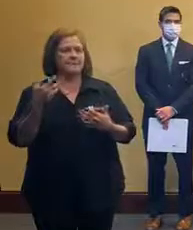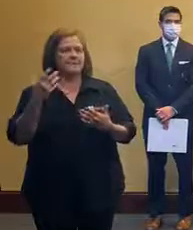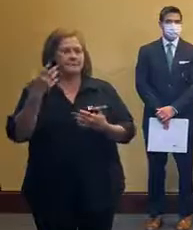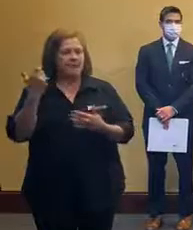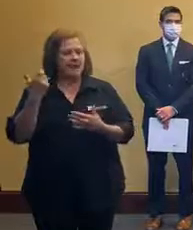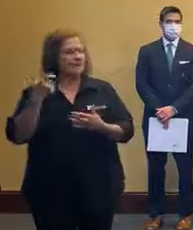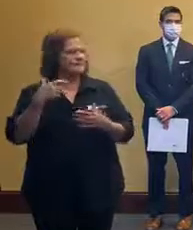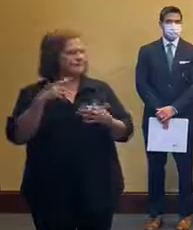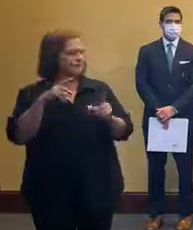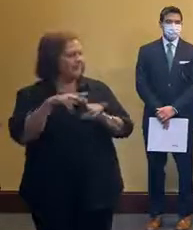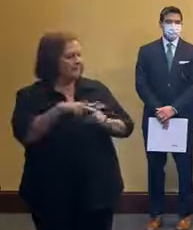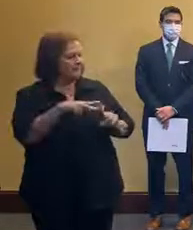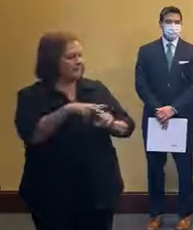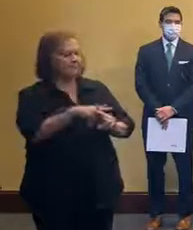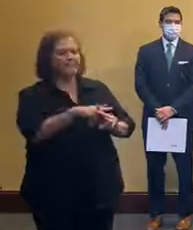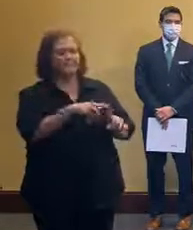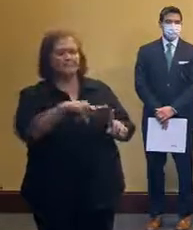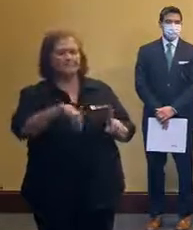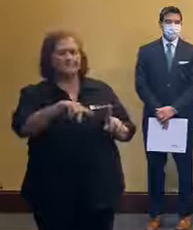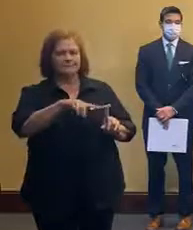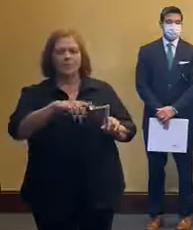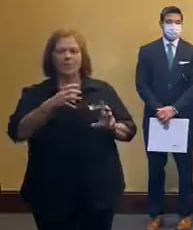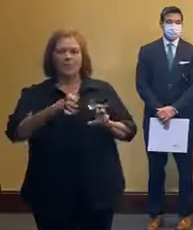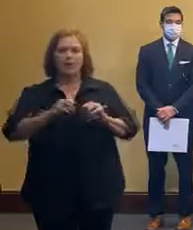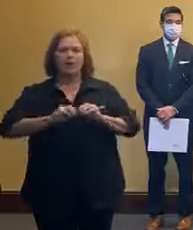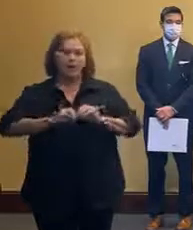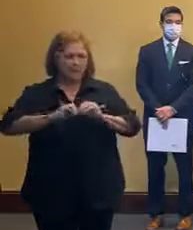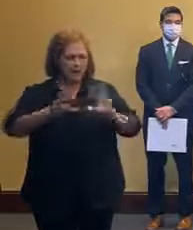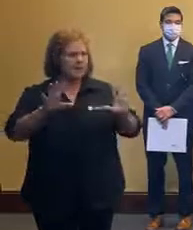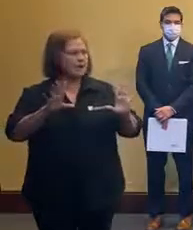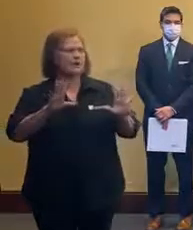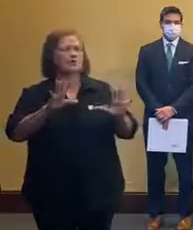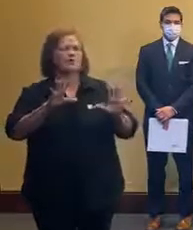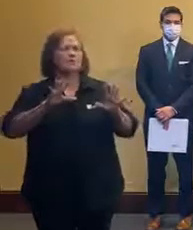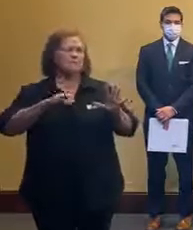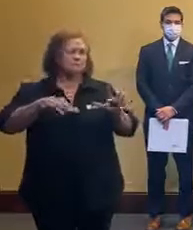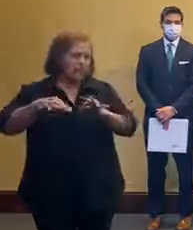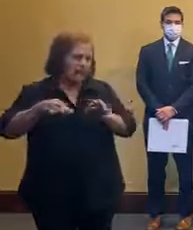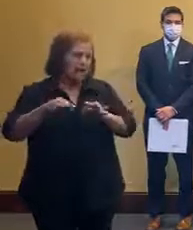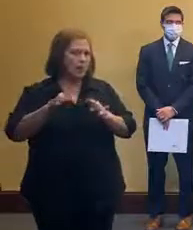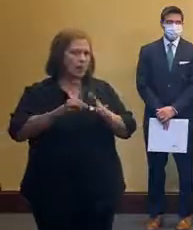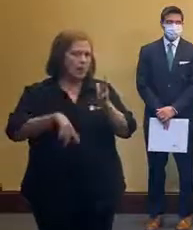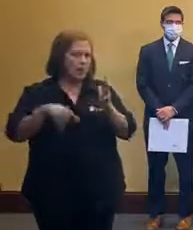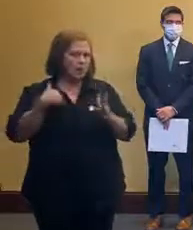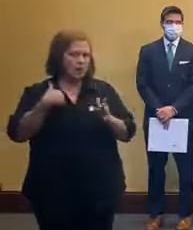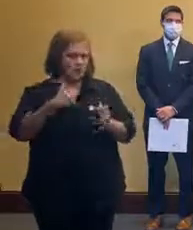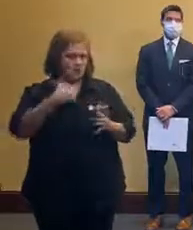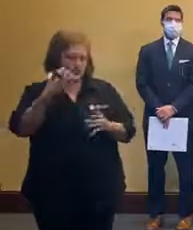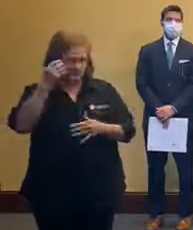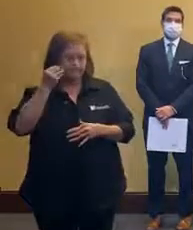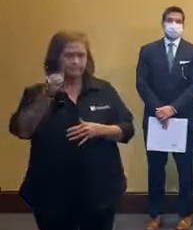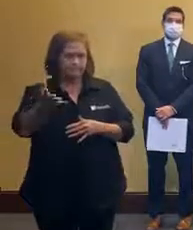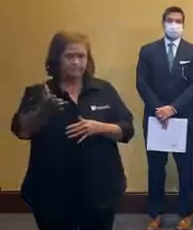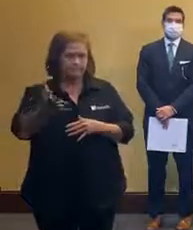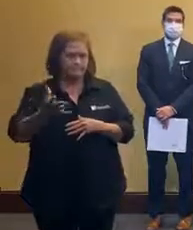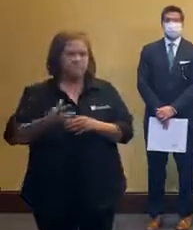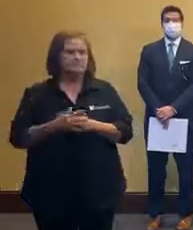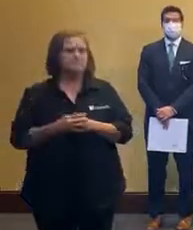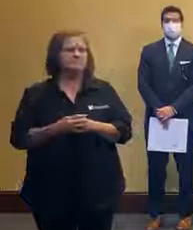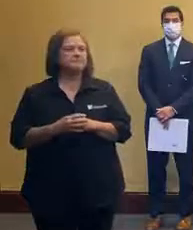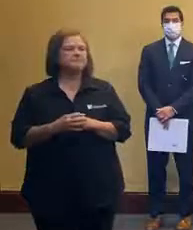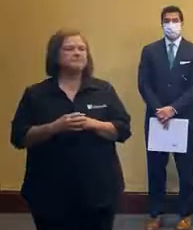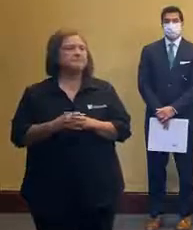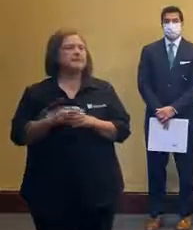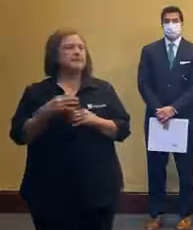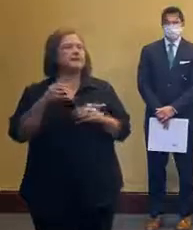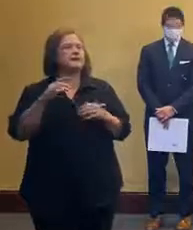use electronics to be as clear as possible based on what we're wanting to share as it relates to where